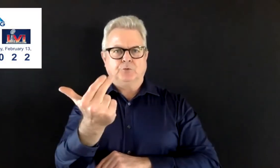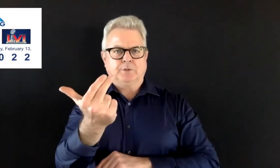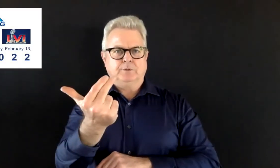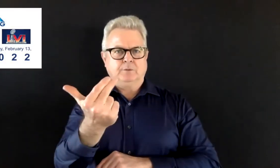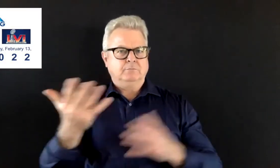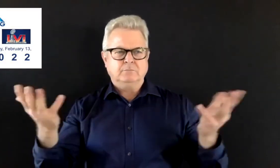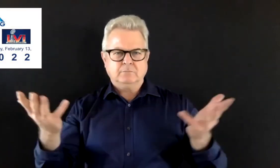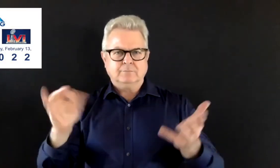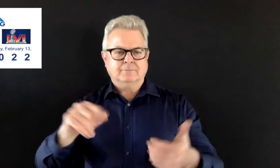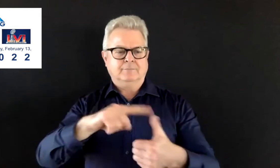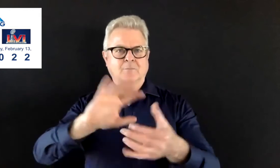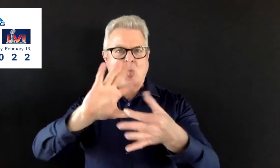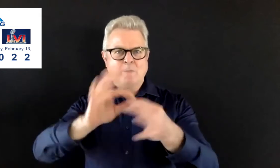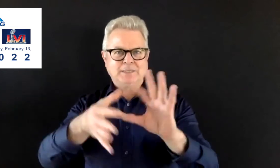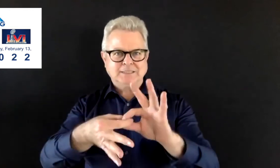events taking place right now.